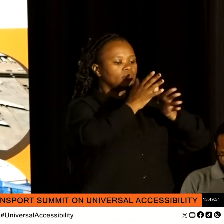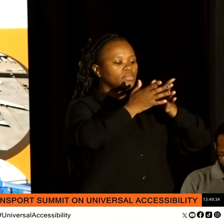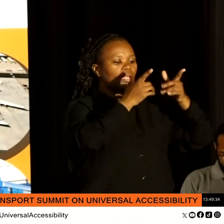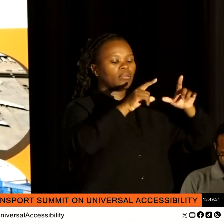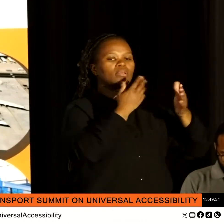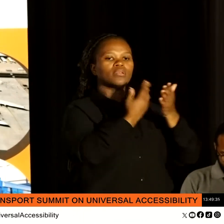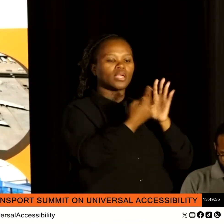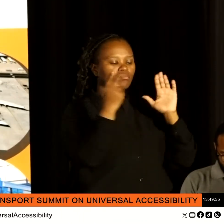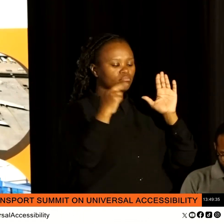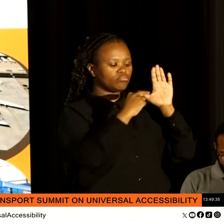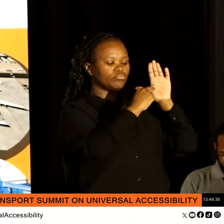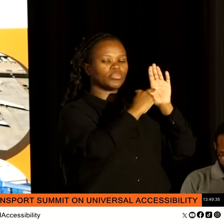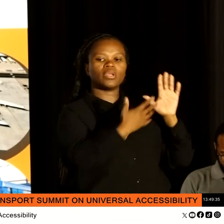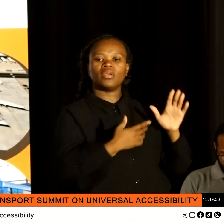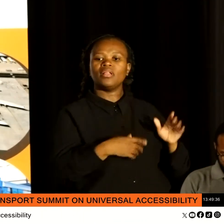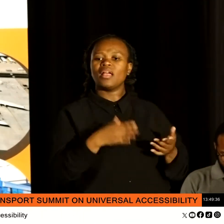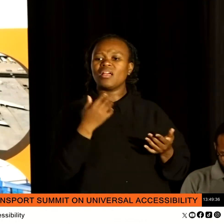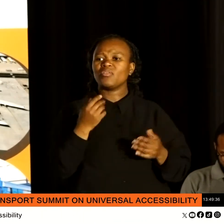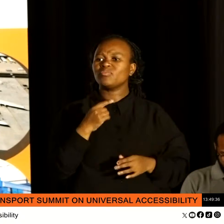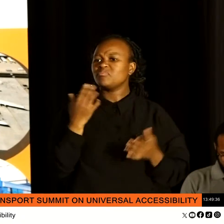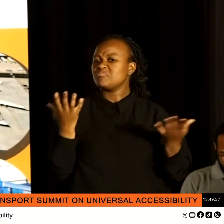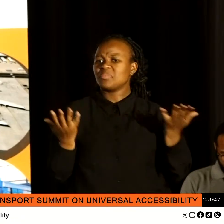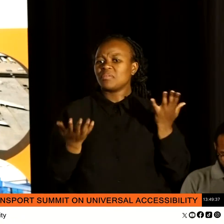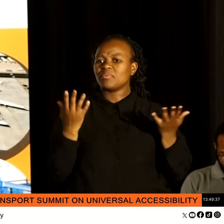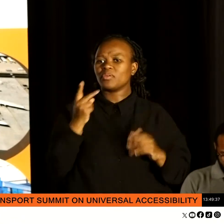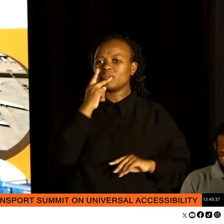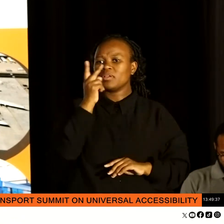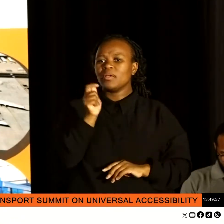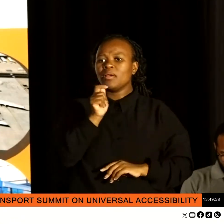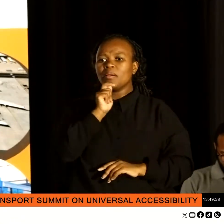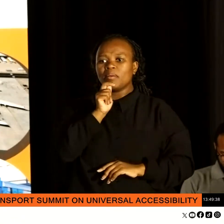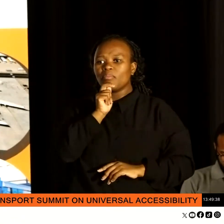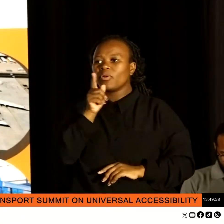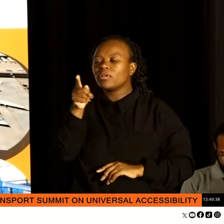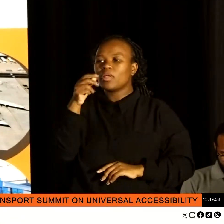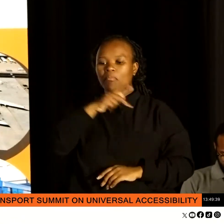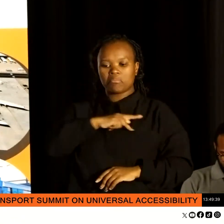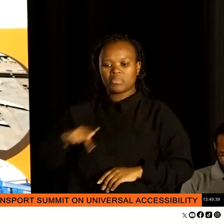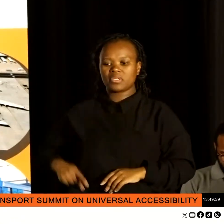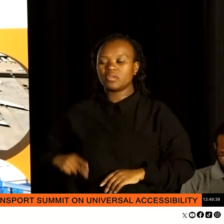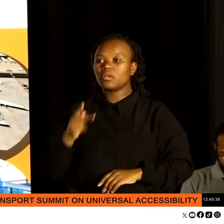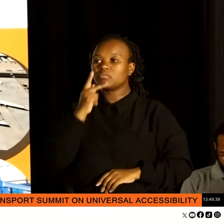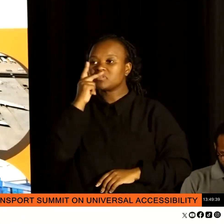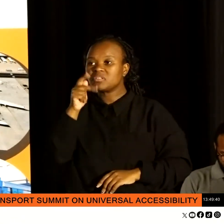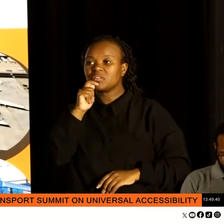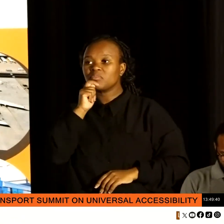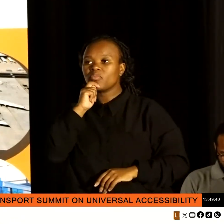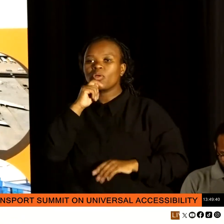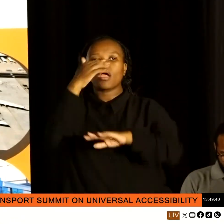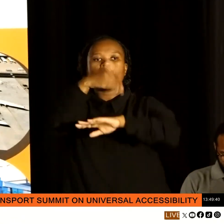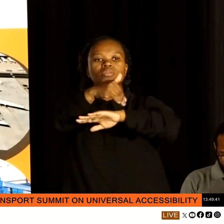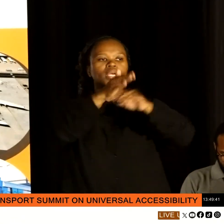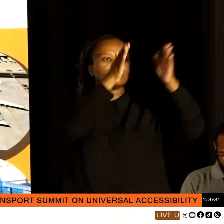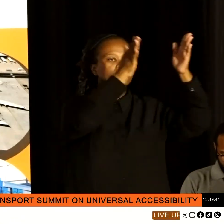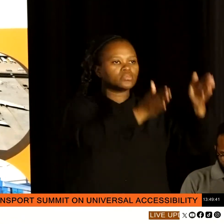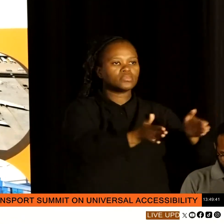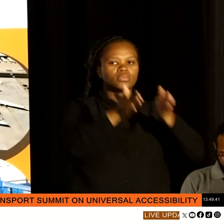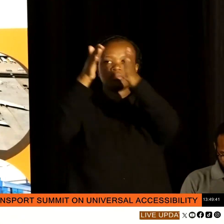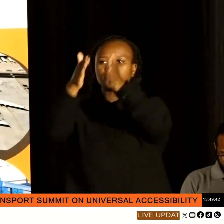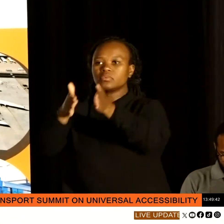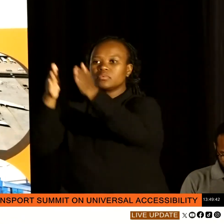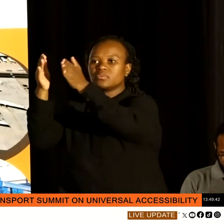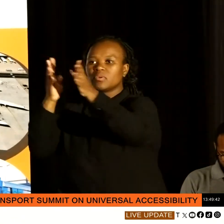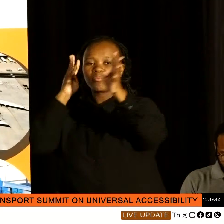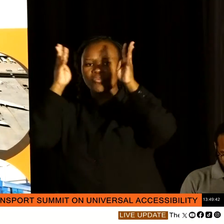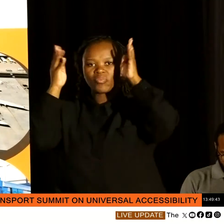say that he walked about this morning and he saw a lot of innovation outside. So the solutions are there. Persons with disabilities have come